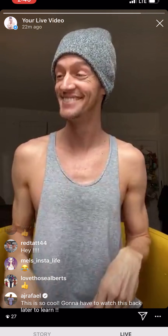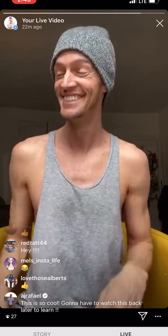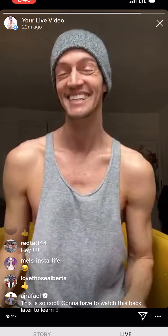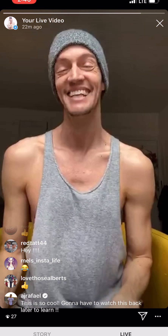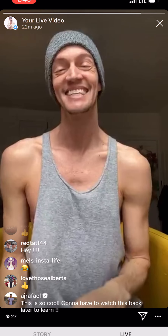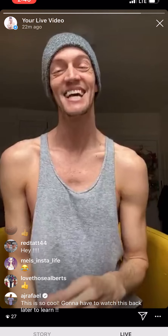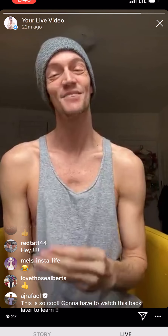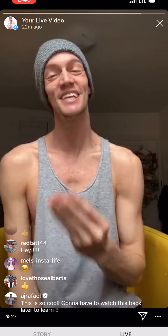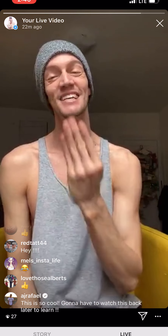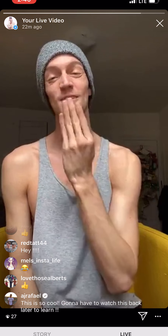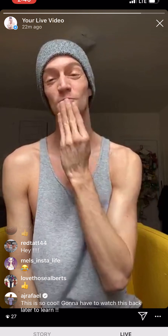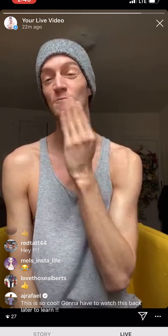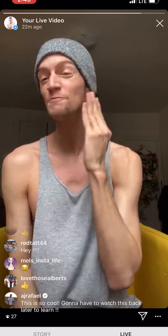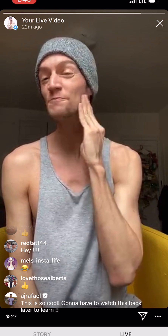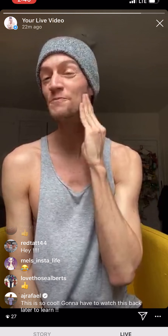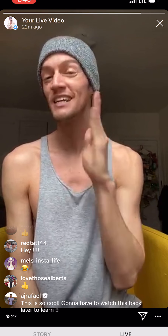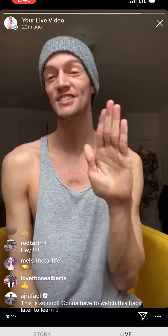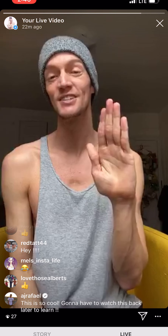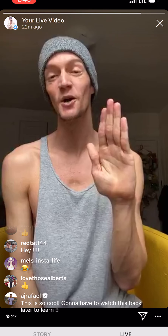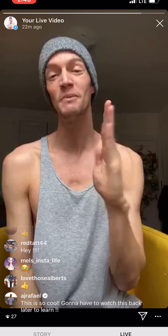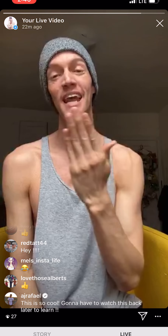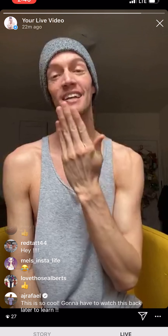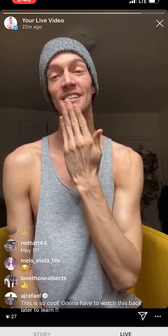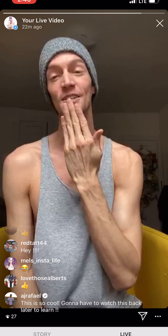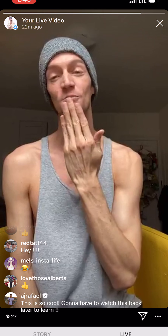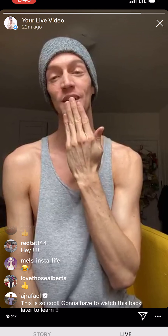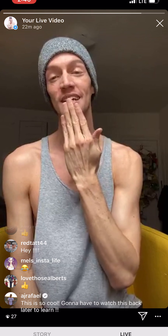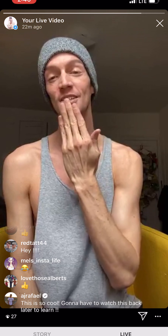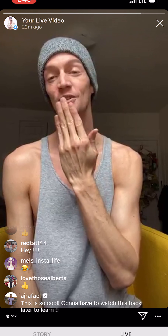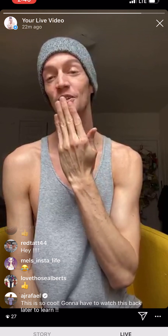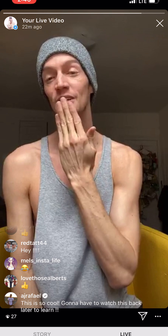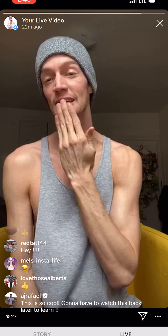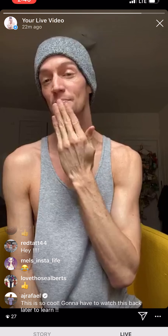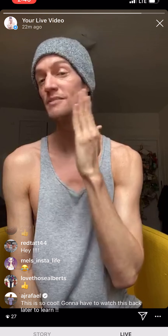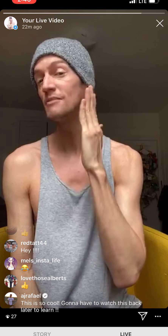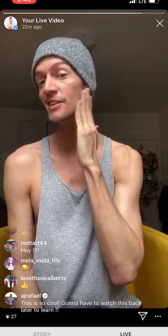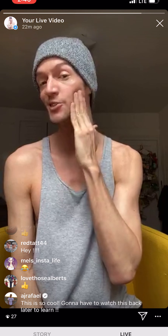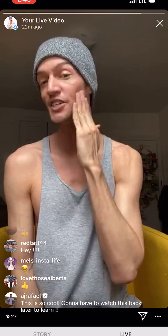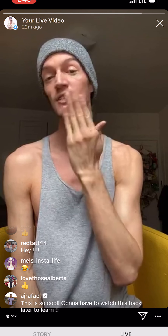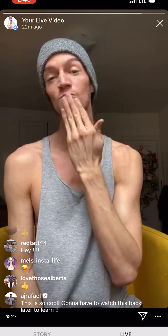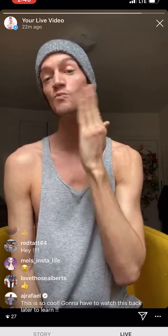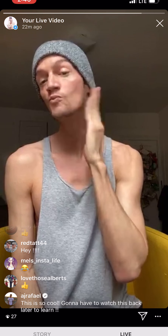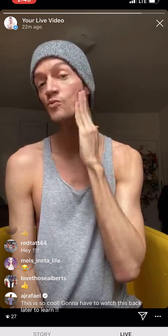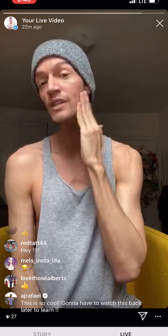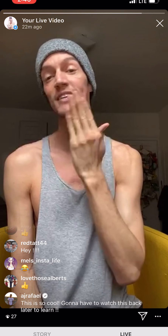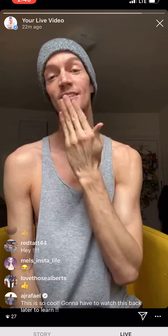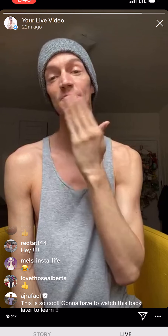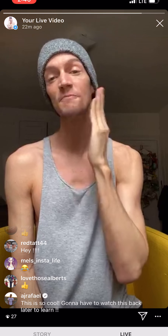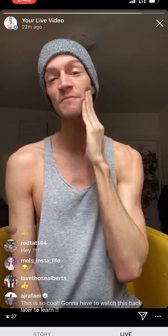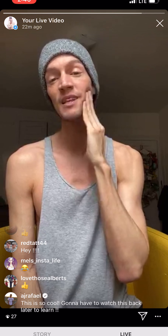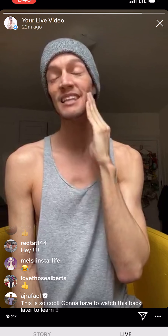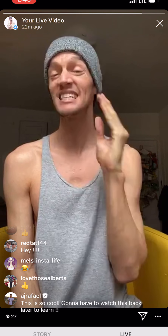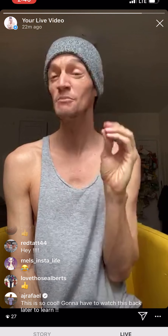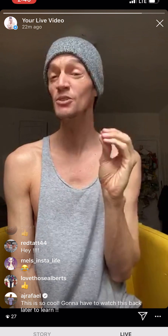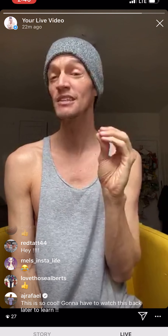The sign for kiss is just an open hand. You bring it to your lips and then your cheek. Kiss. That's similar to the sign